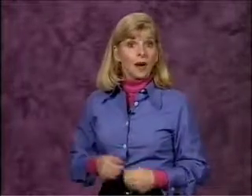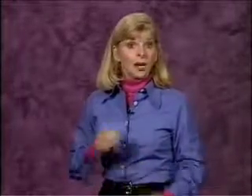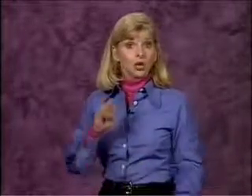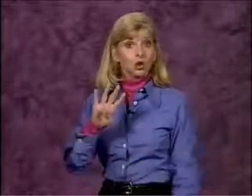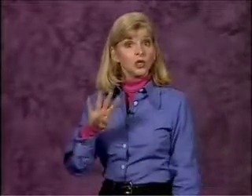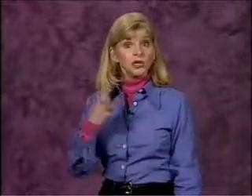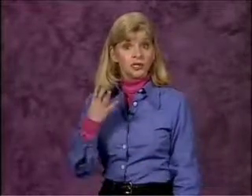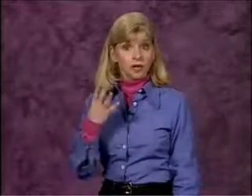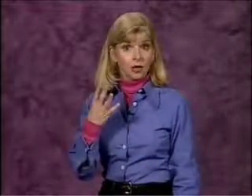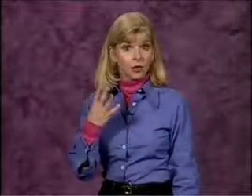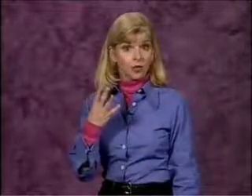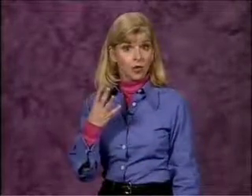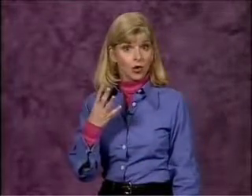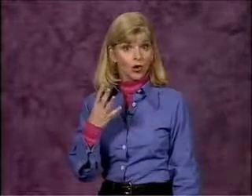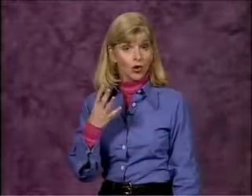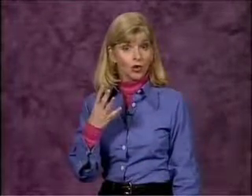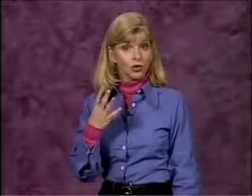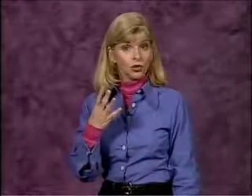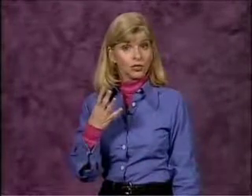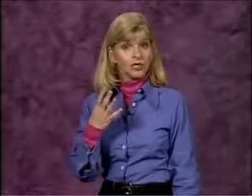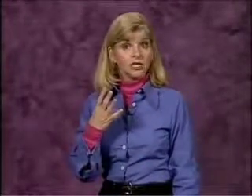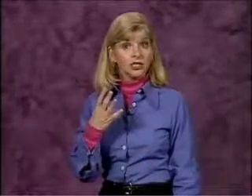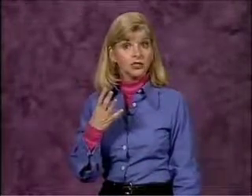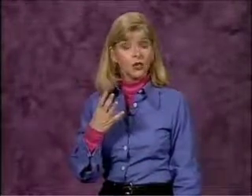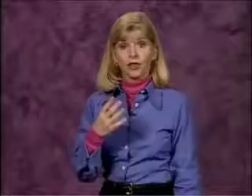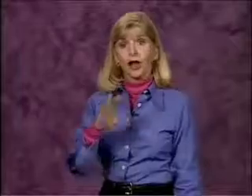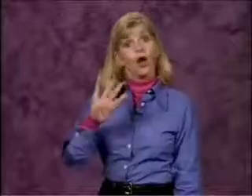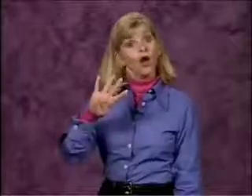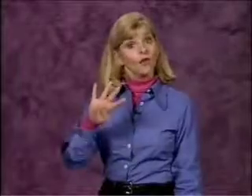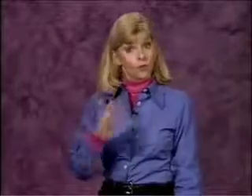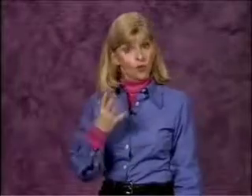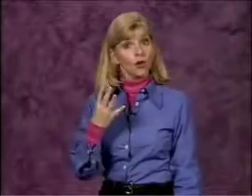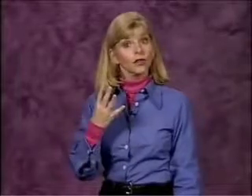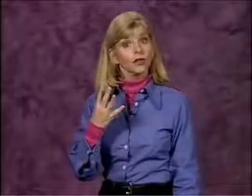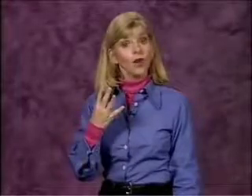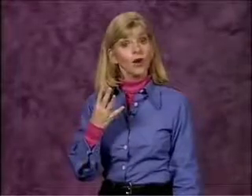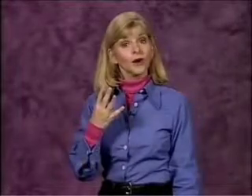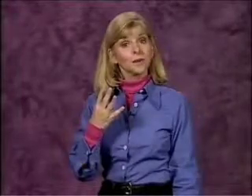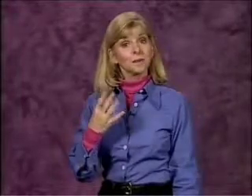by twisting the number 4 toward you, such as for the fourth floor.